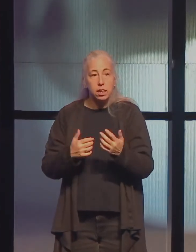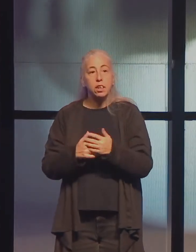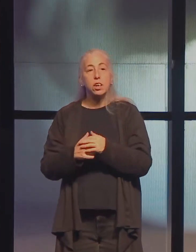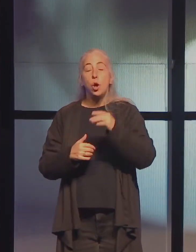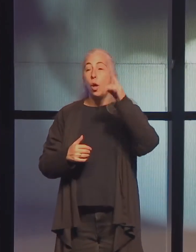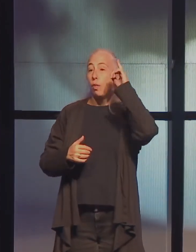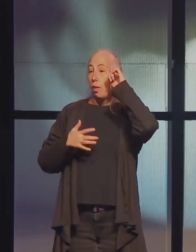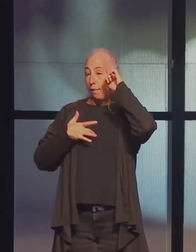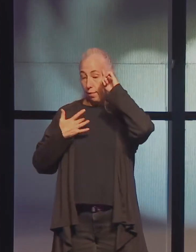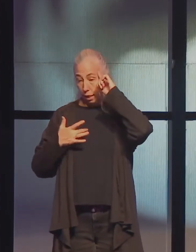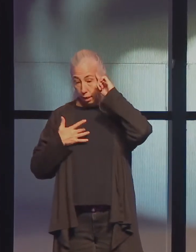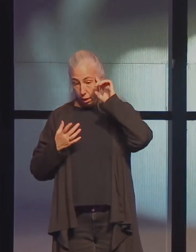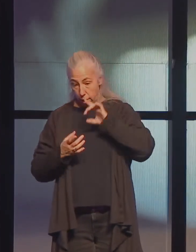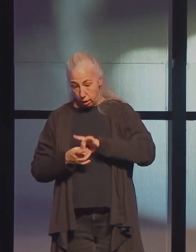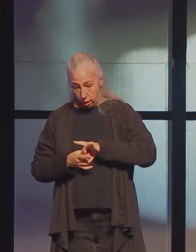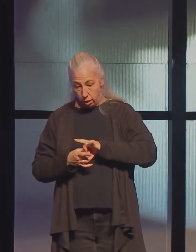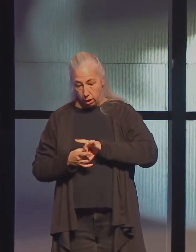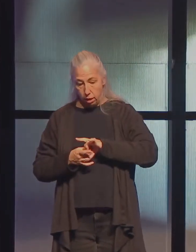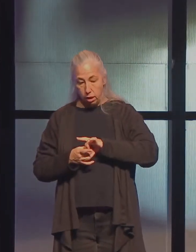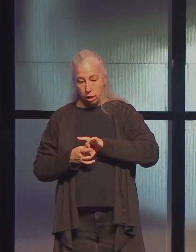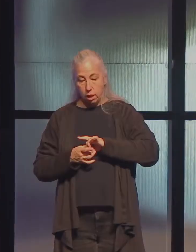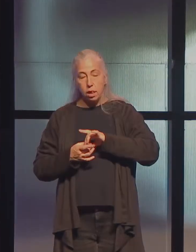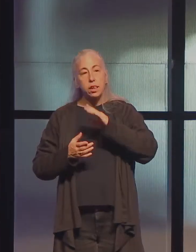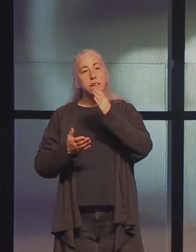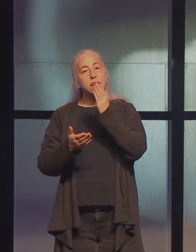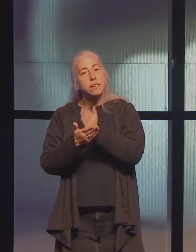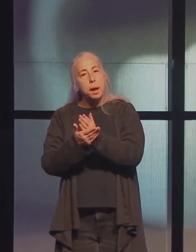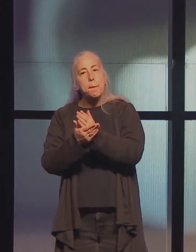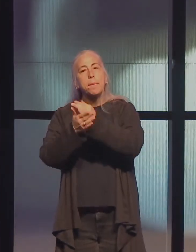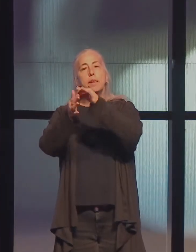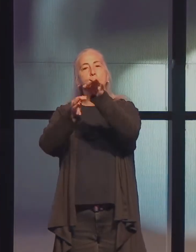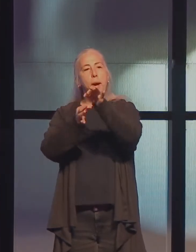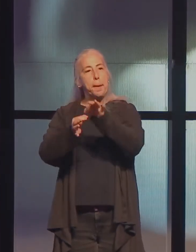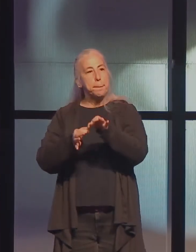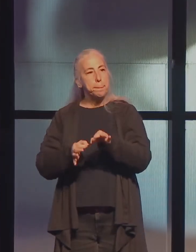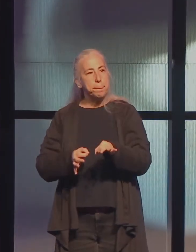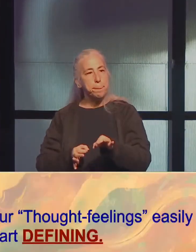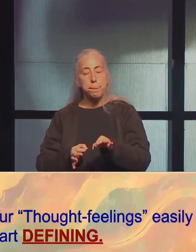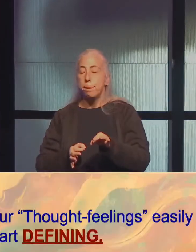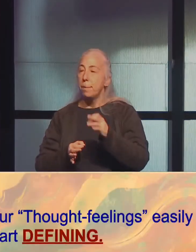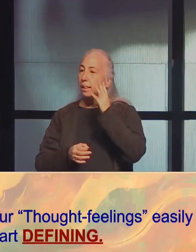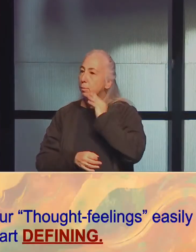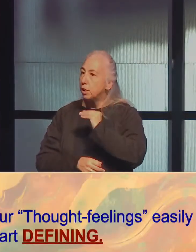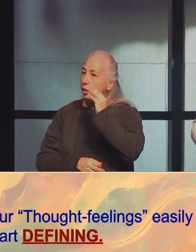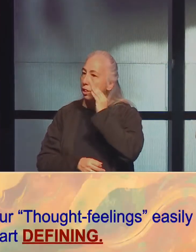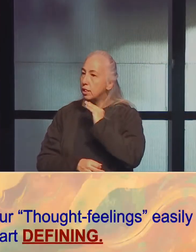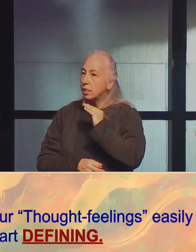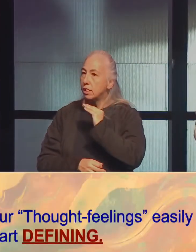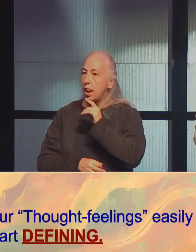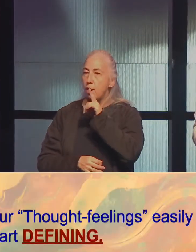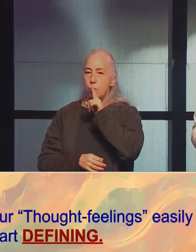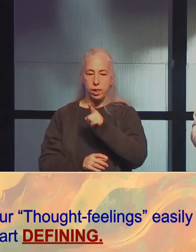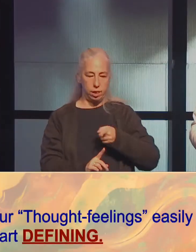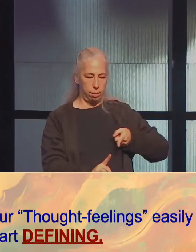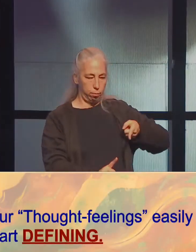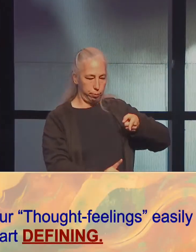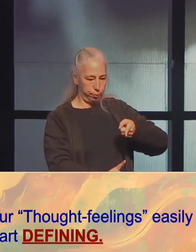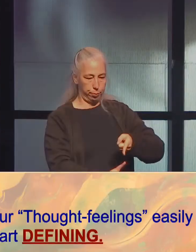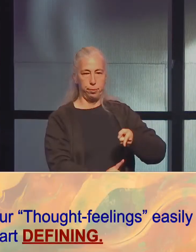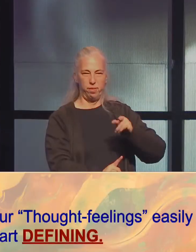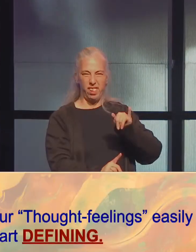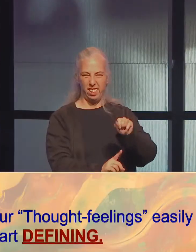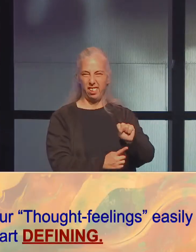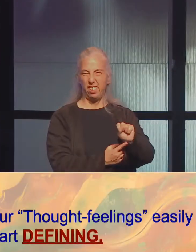feelings, they very quickly stop describing an experience and they quickly start defining the